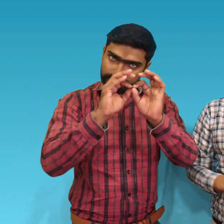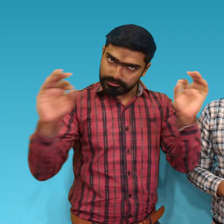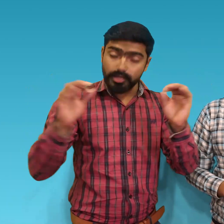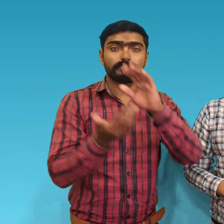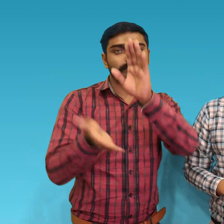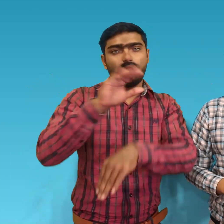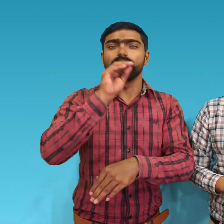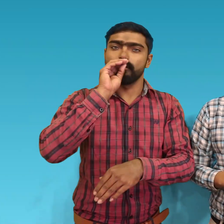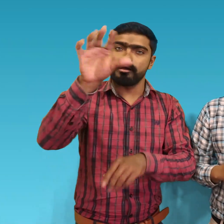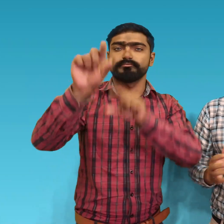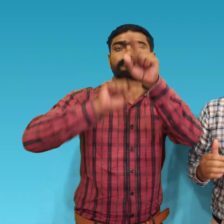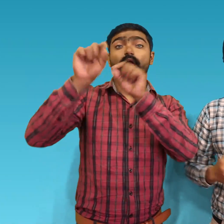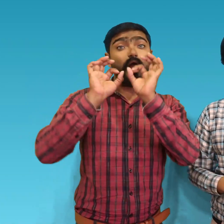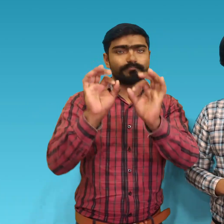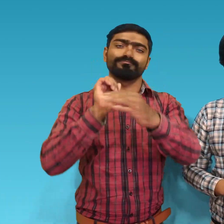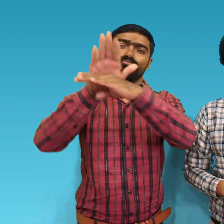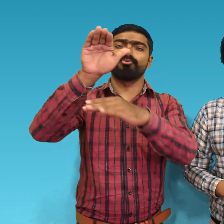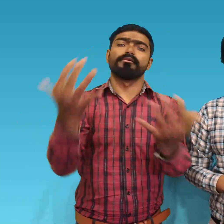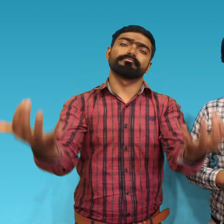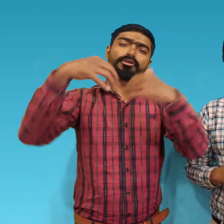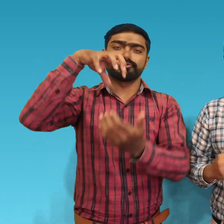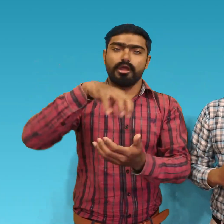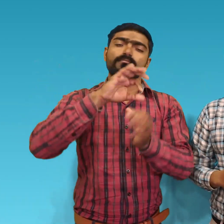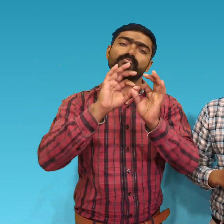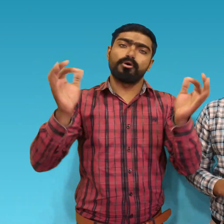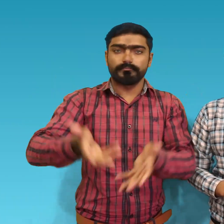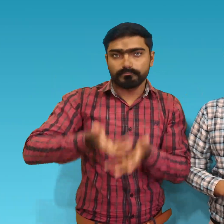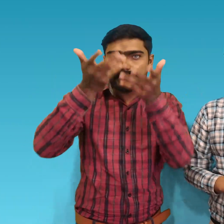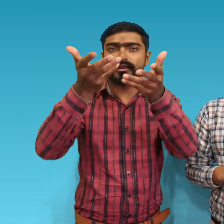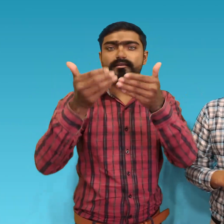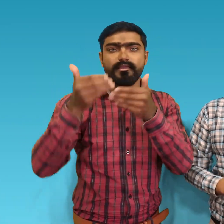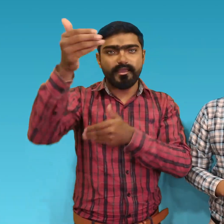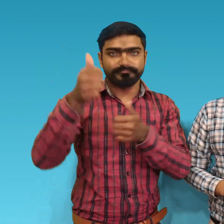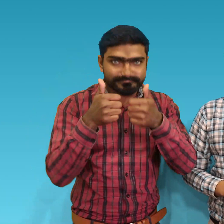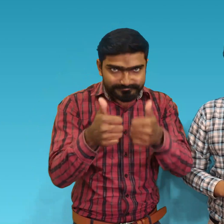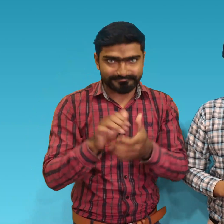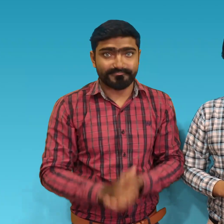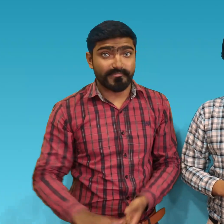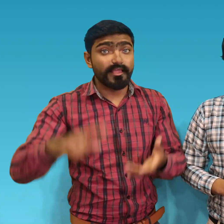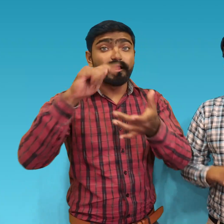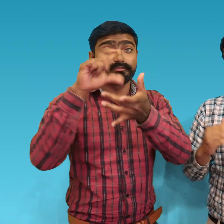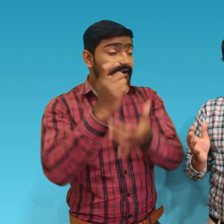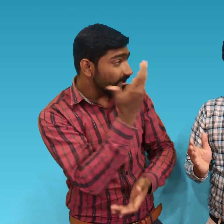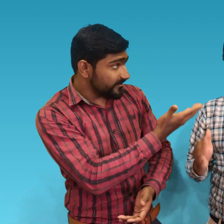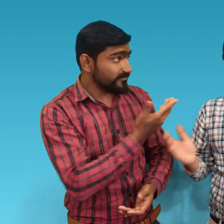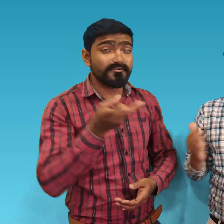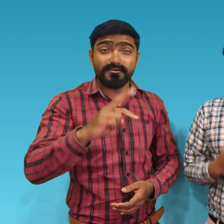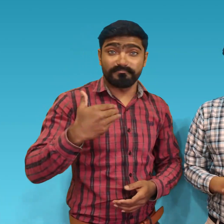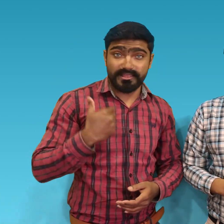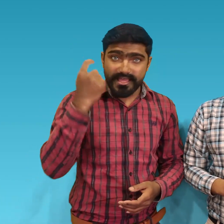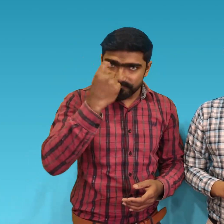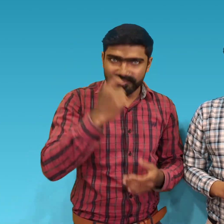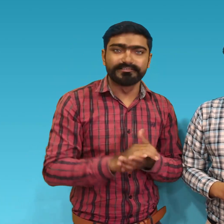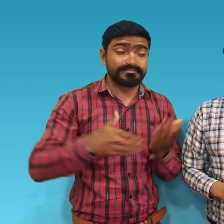enough registrations, we will reach out to you for confirmation and also about telling you the location of the event. Amit and I both